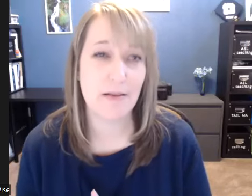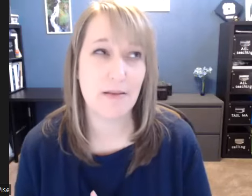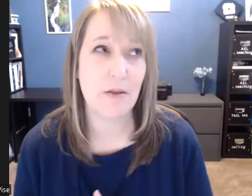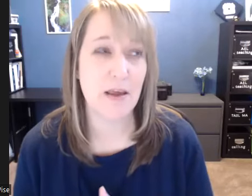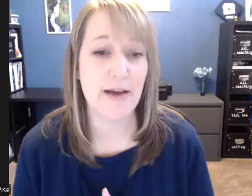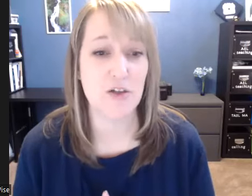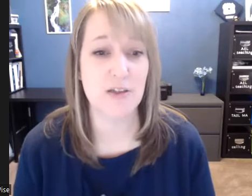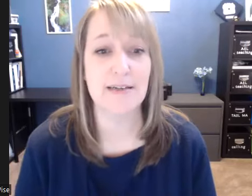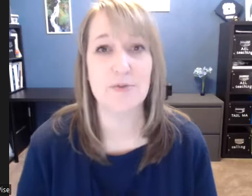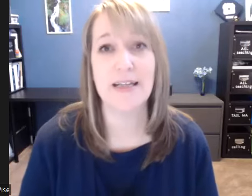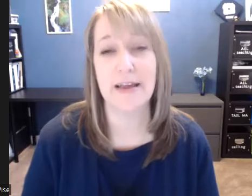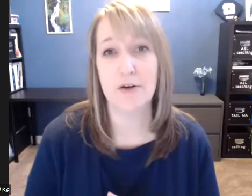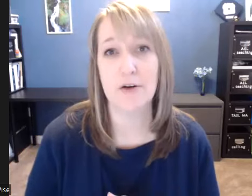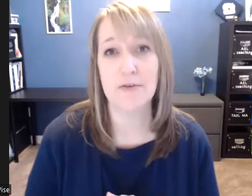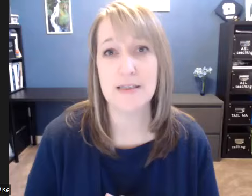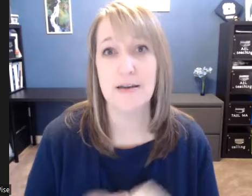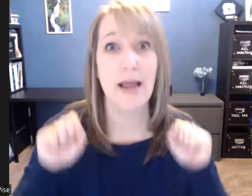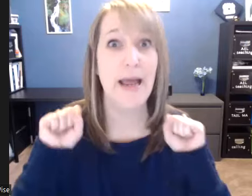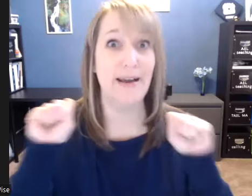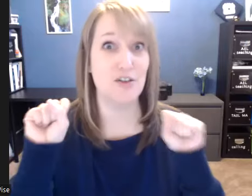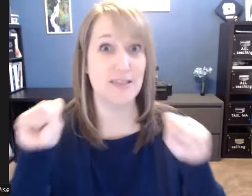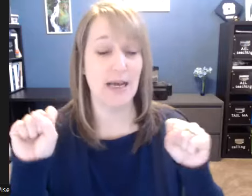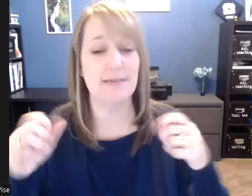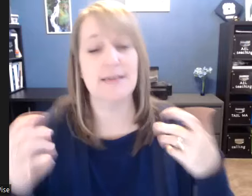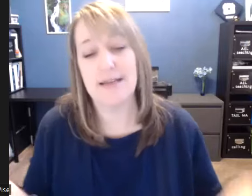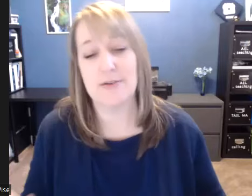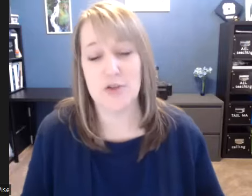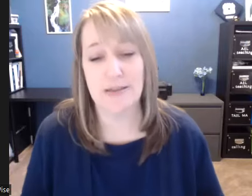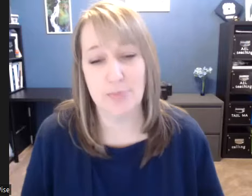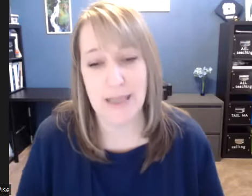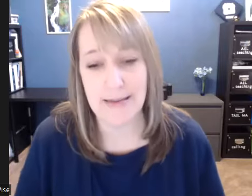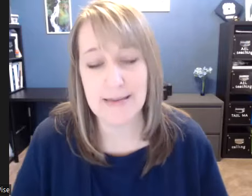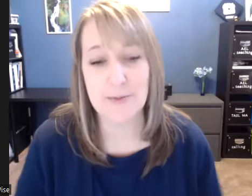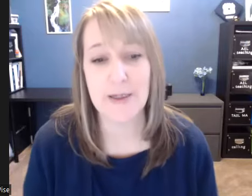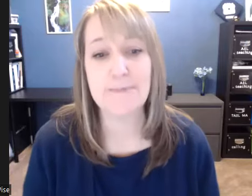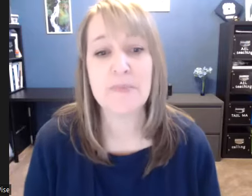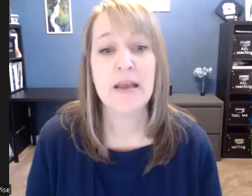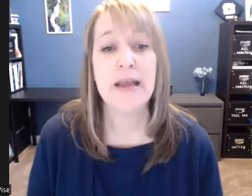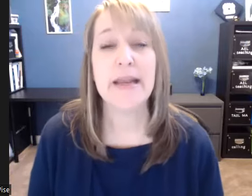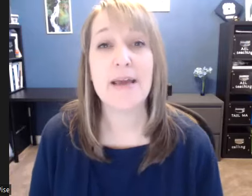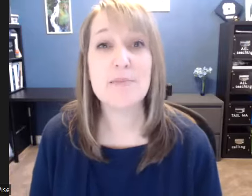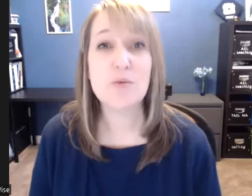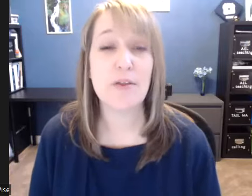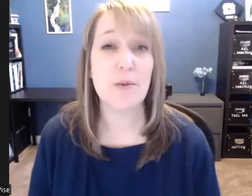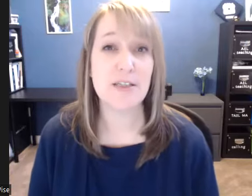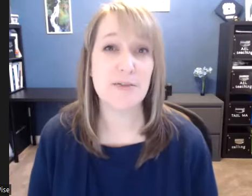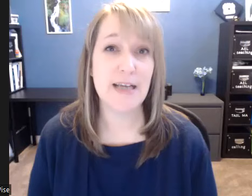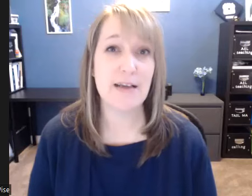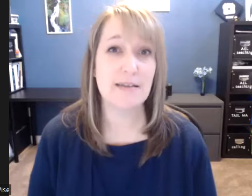the thing actually is, right? Like Curves, Exercise is an exercise place, right? Names with an apostrophe S at